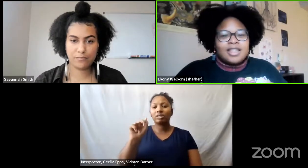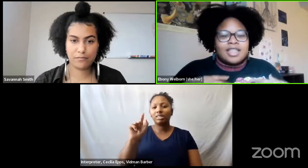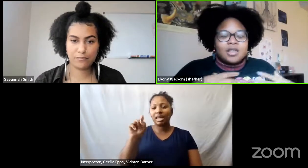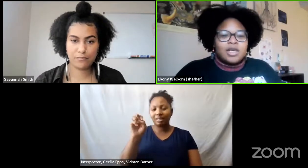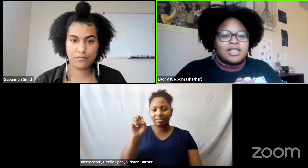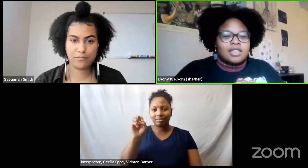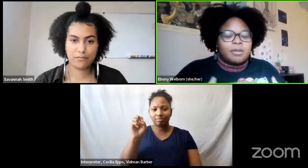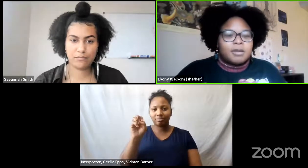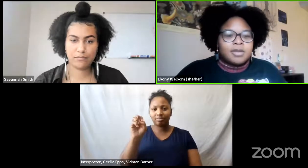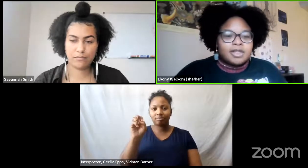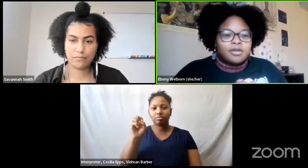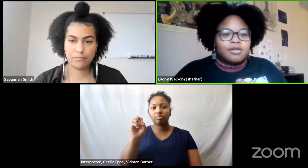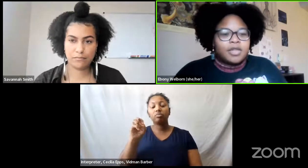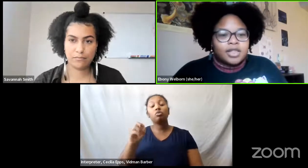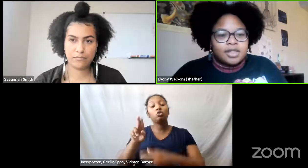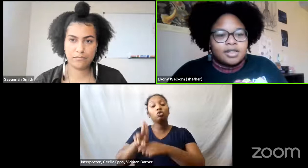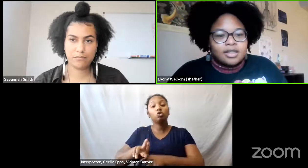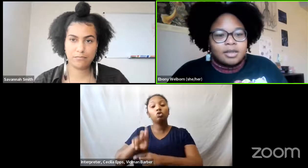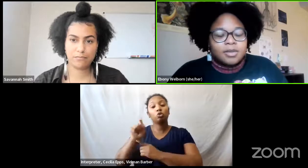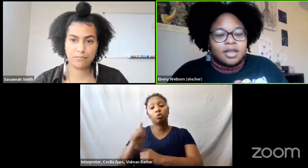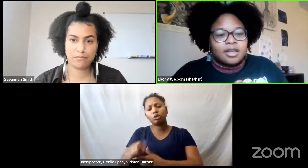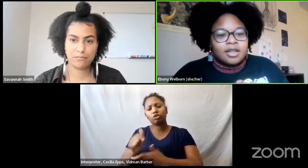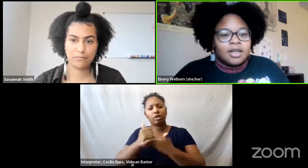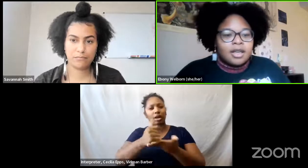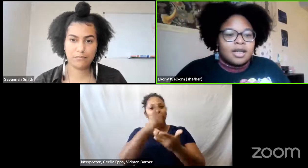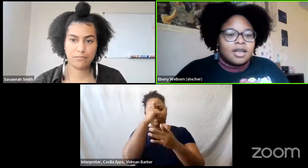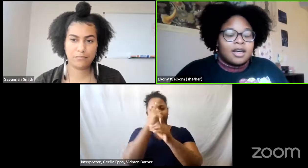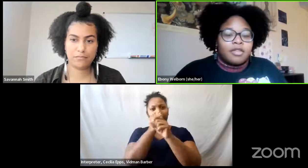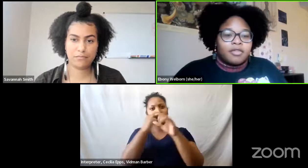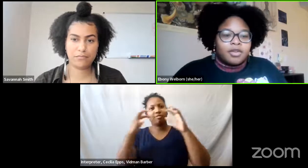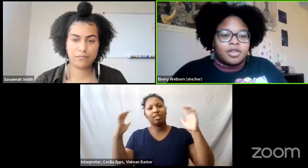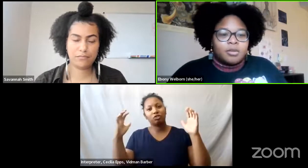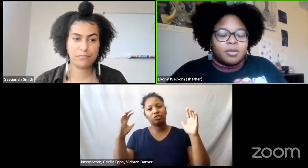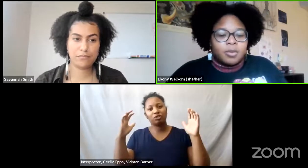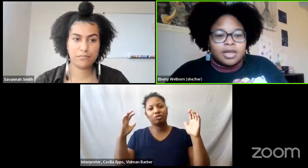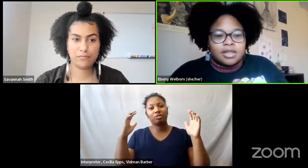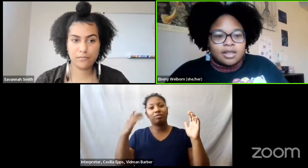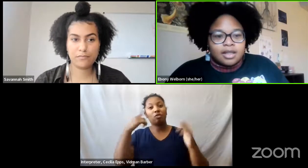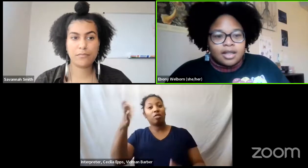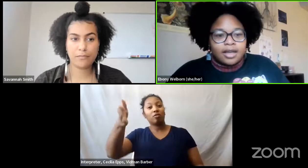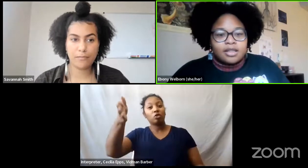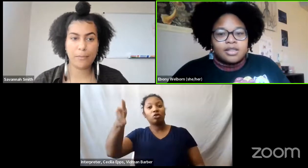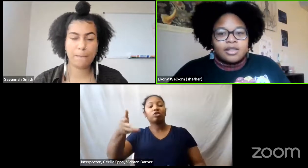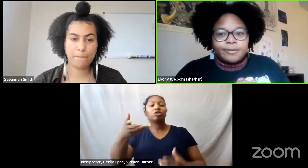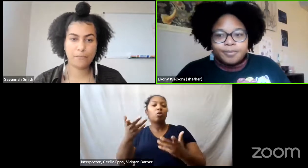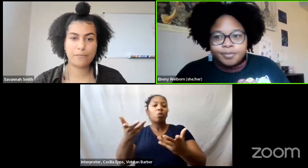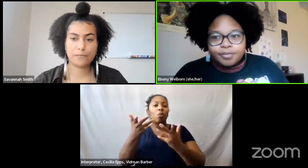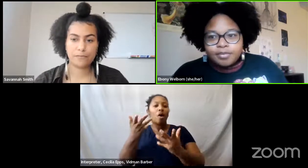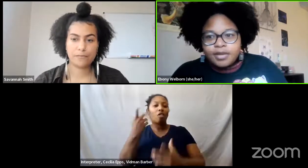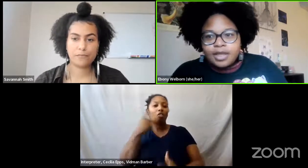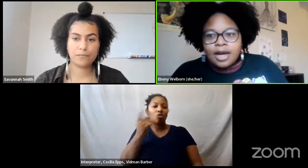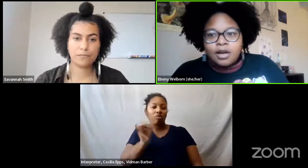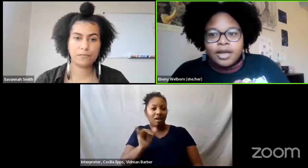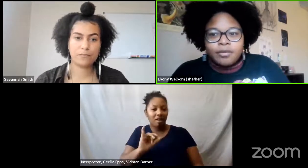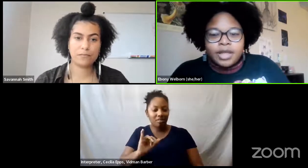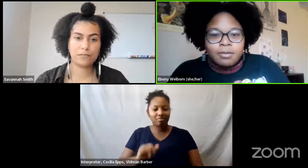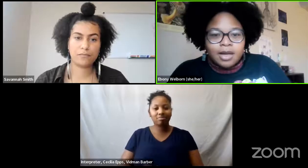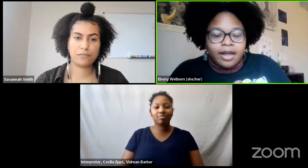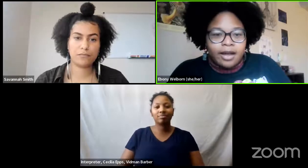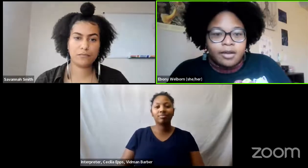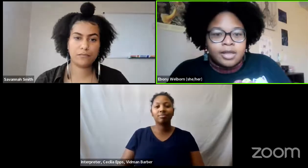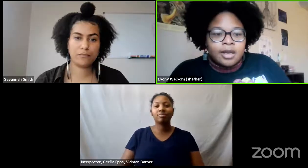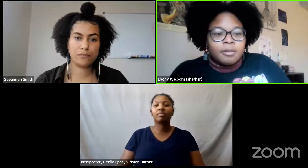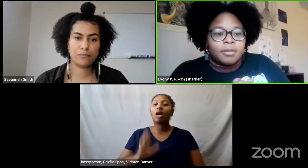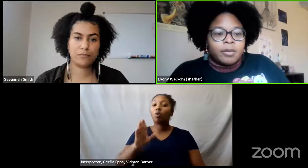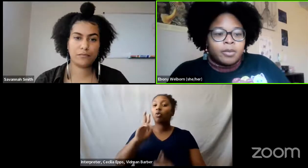use these questions to prompt us to envision something of the future and what we want it to look like. And so I'll go ahead and read them